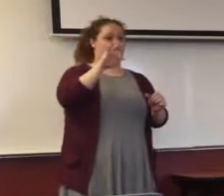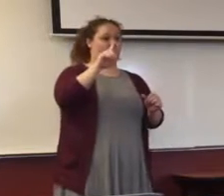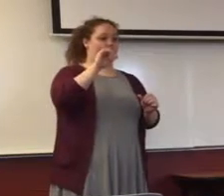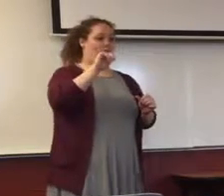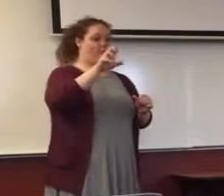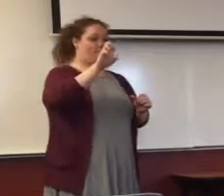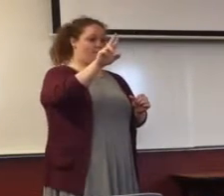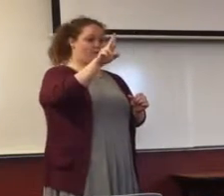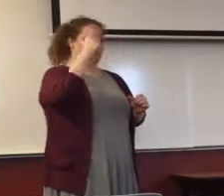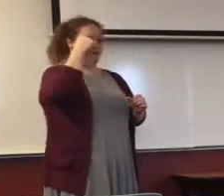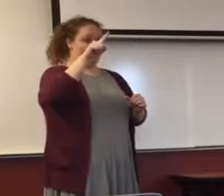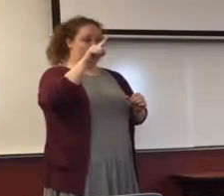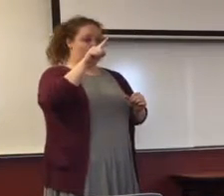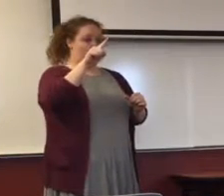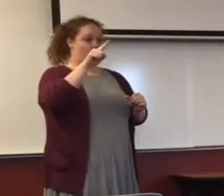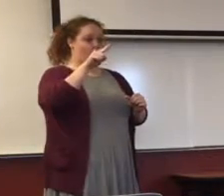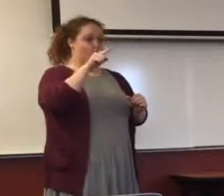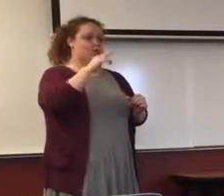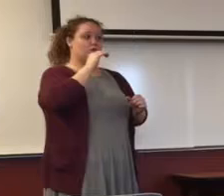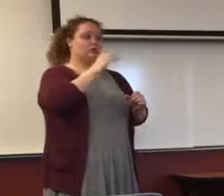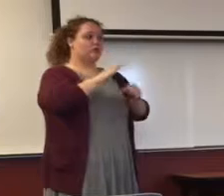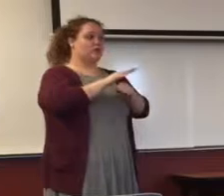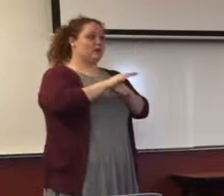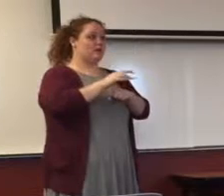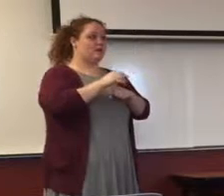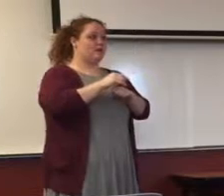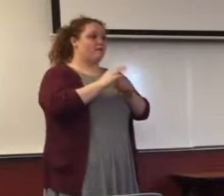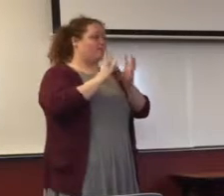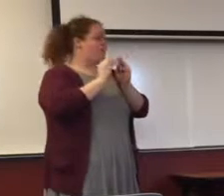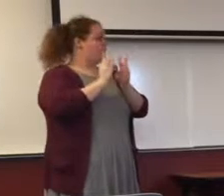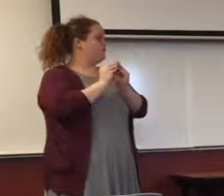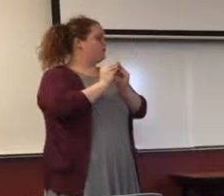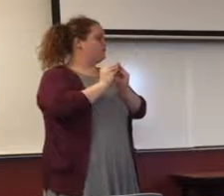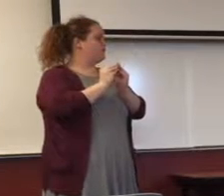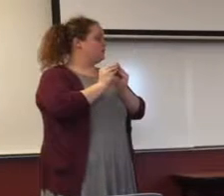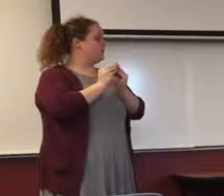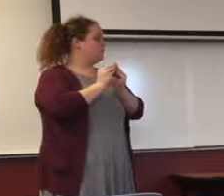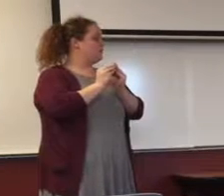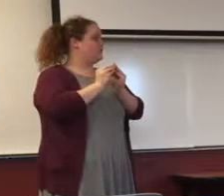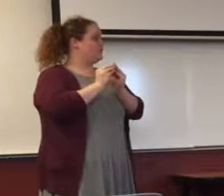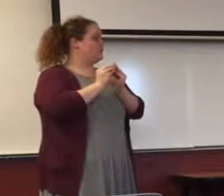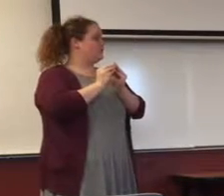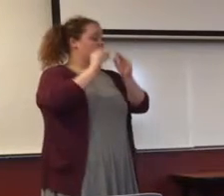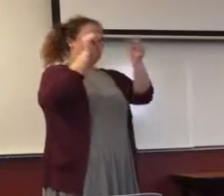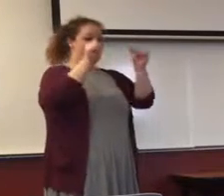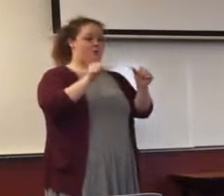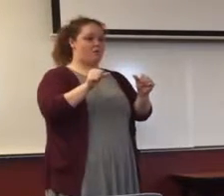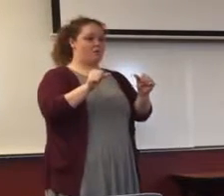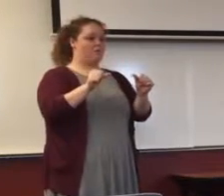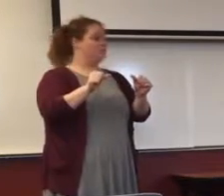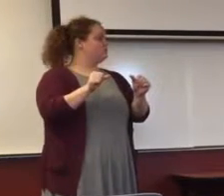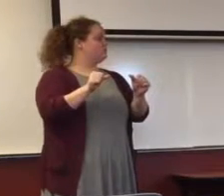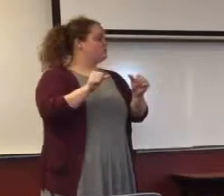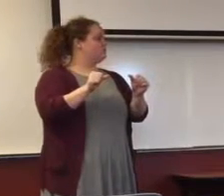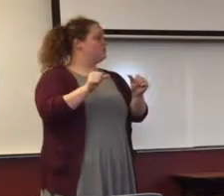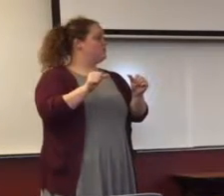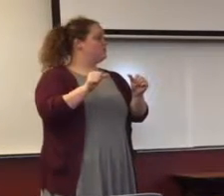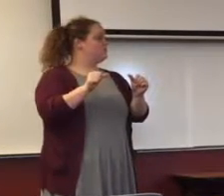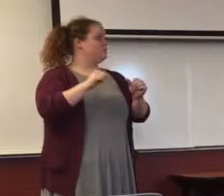oh my god. That means like people from other states have Oh.